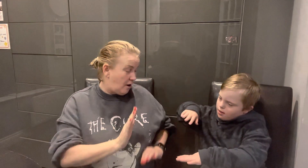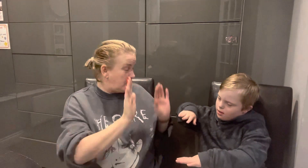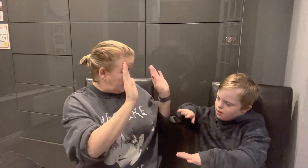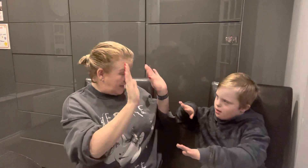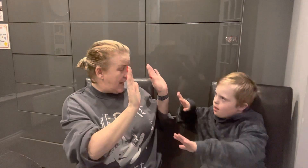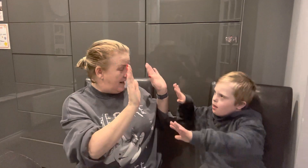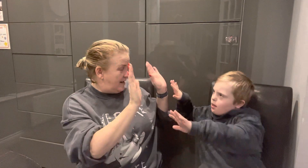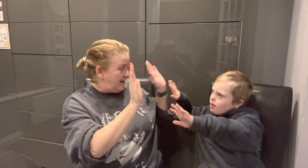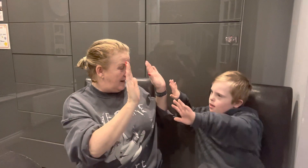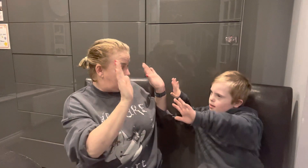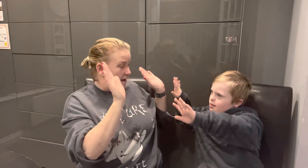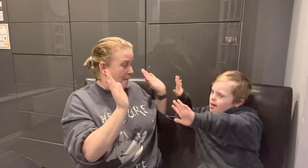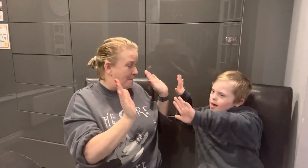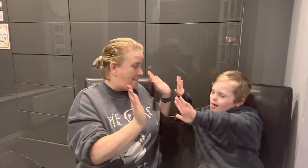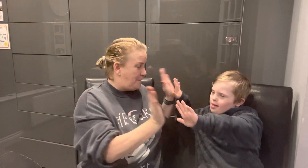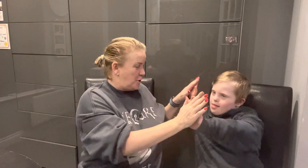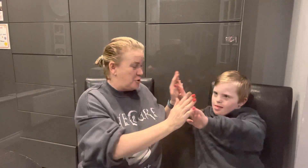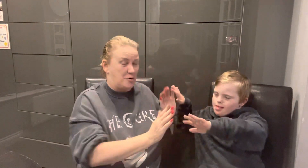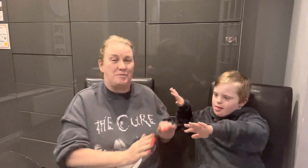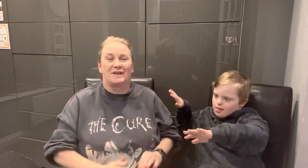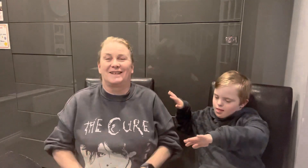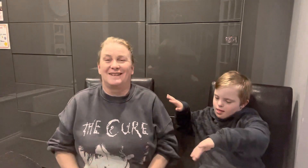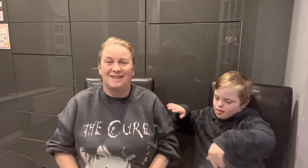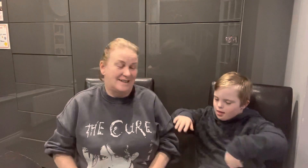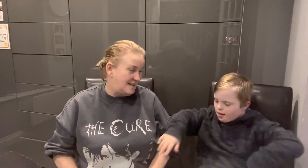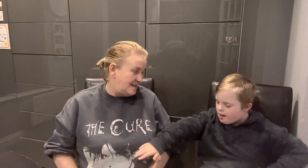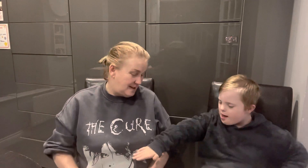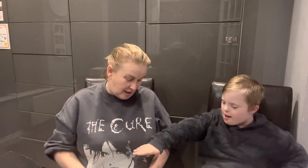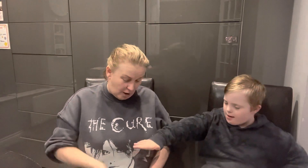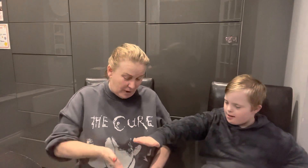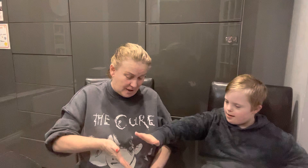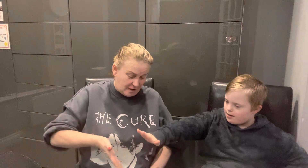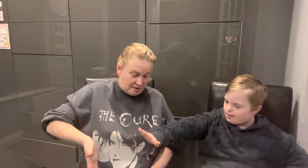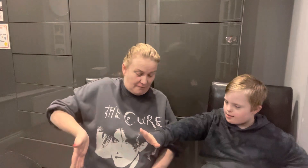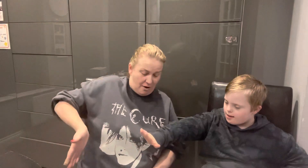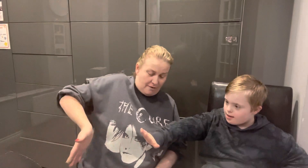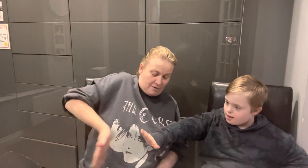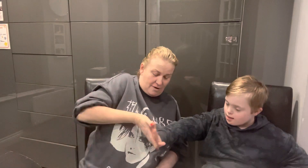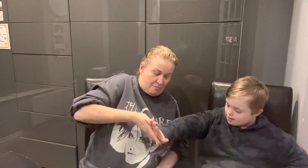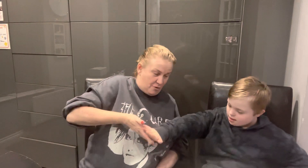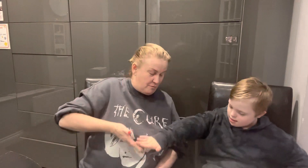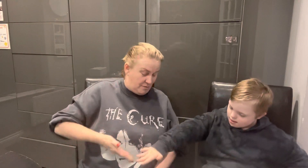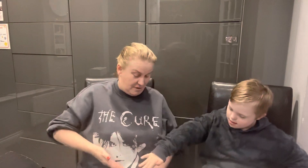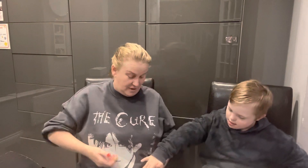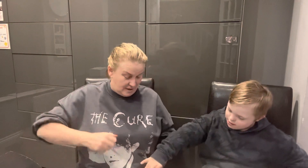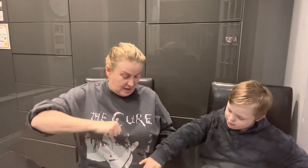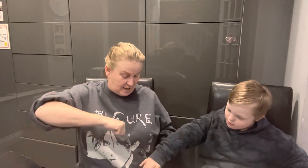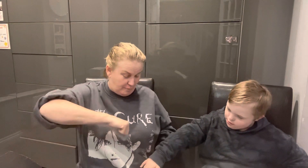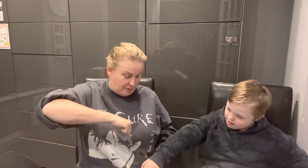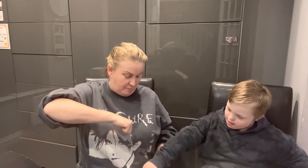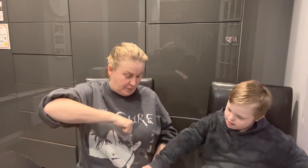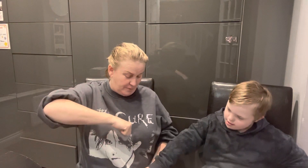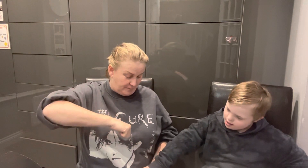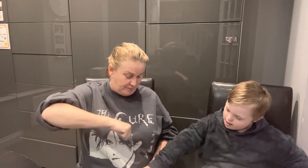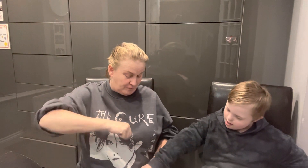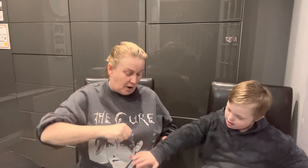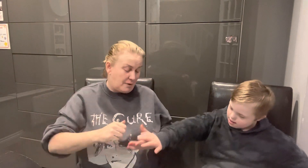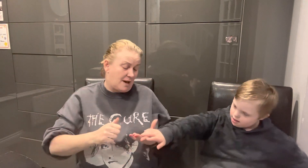you want 10? Yeah. Boom. I want a five. Boom. And a bump. Yeah. I want that